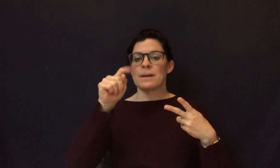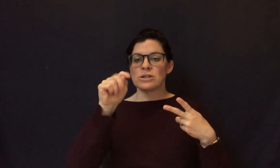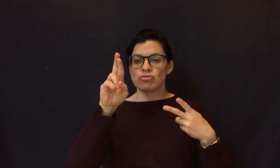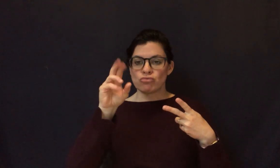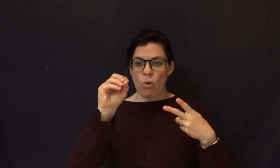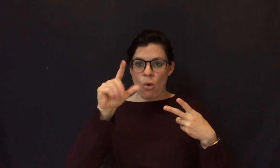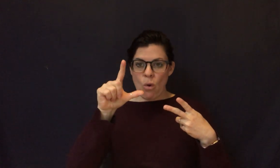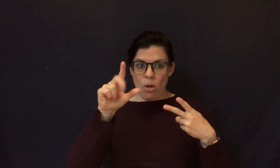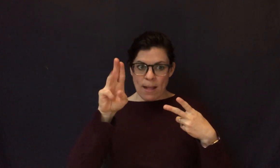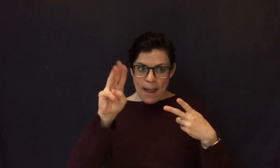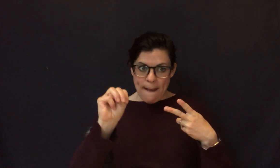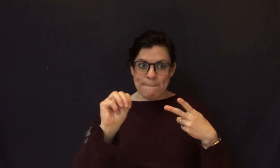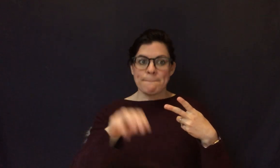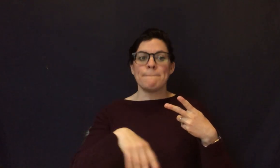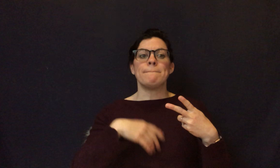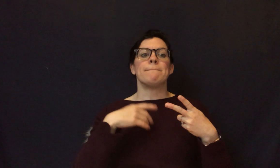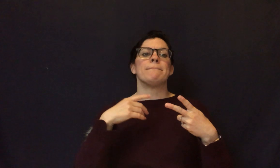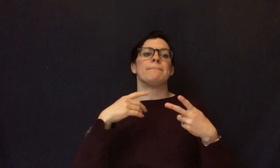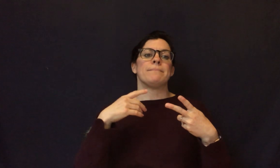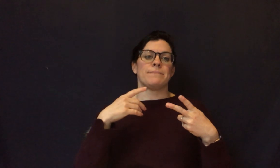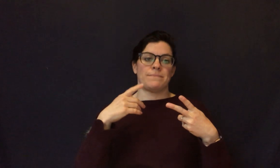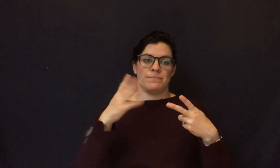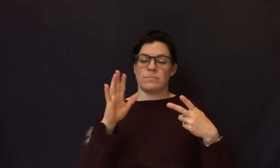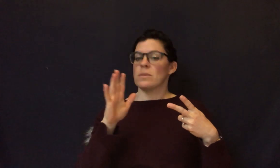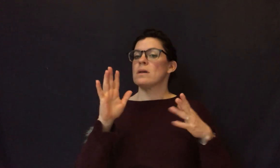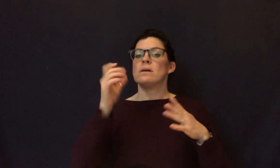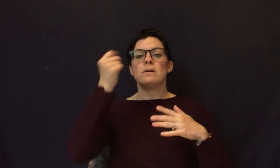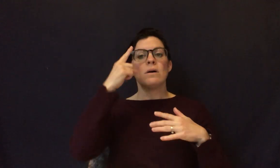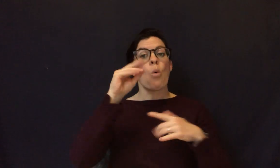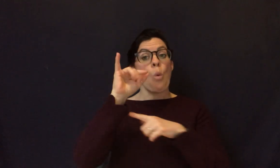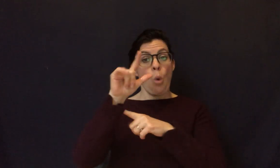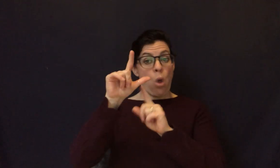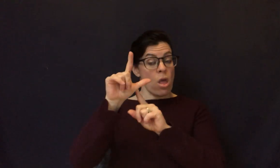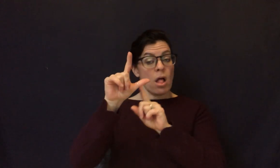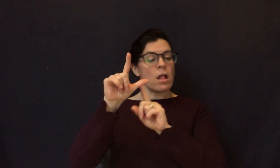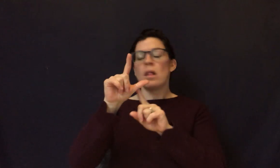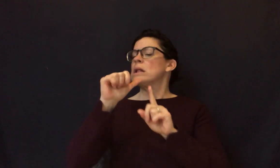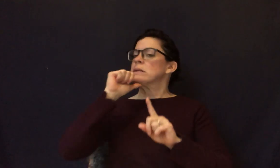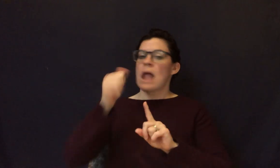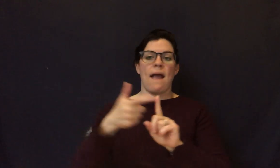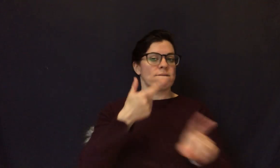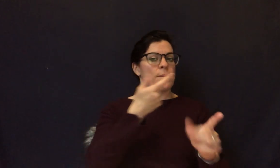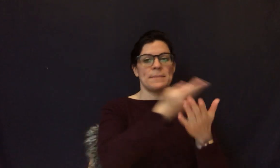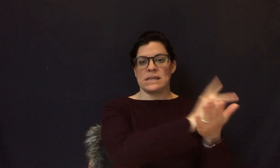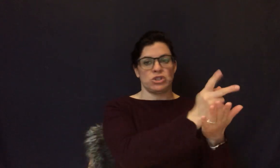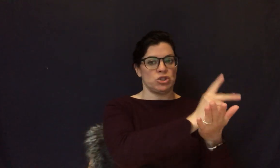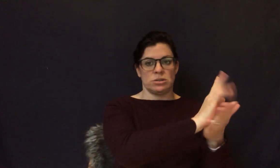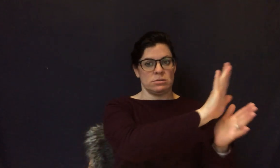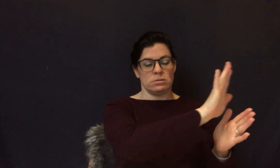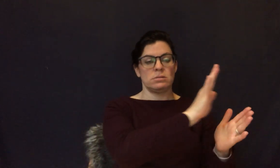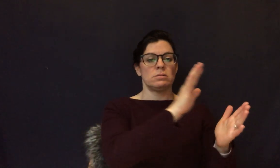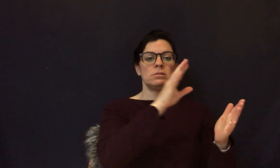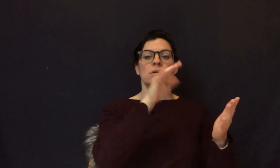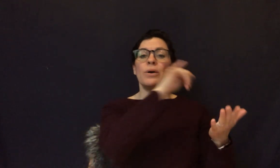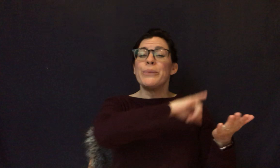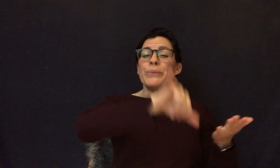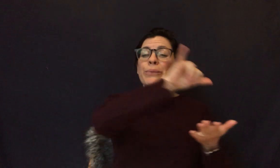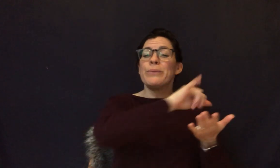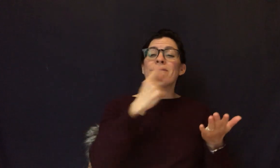use to lubricate our car, to lubricate certain machinery, that type of thing. They are the types of greases